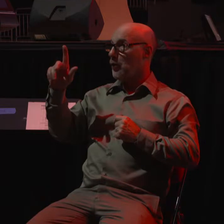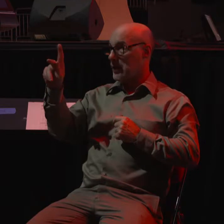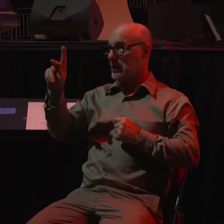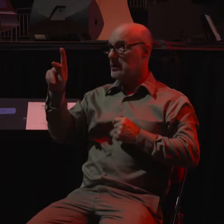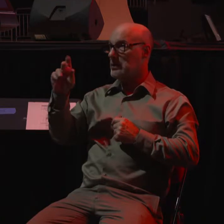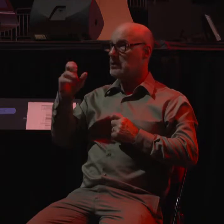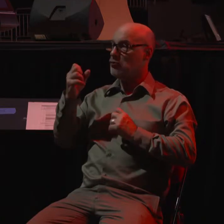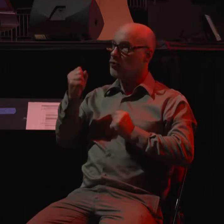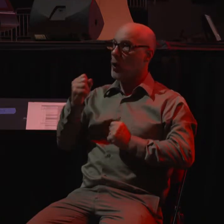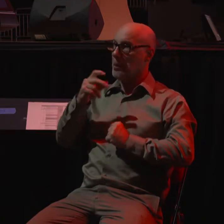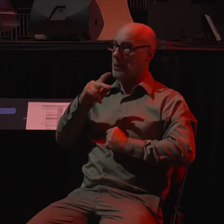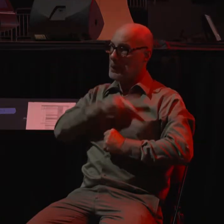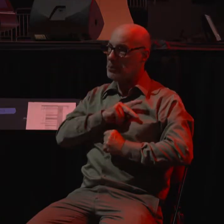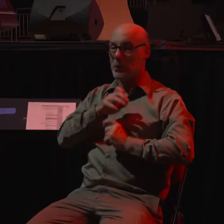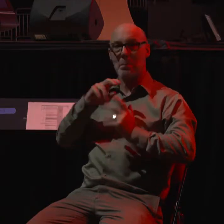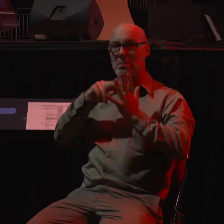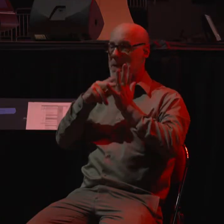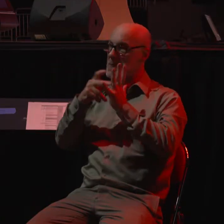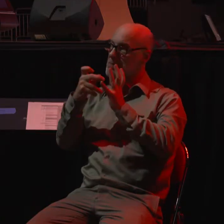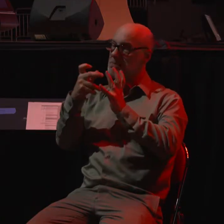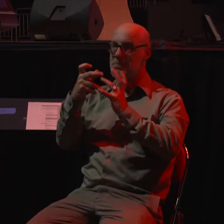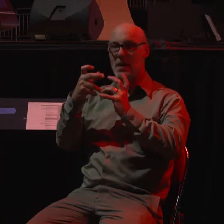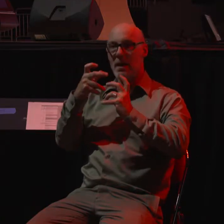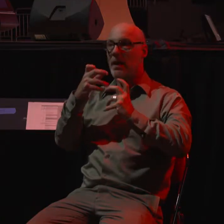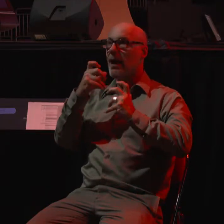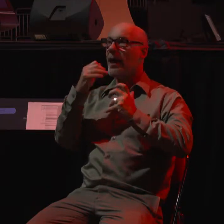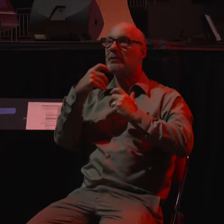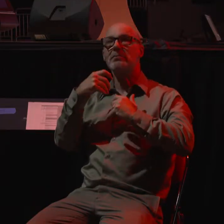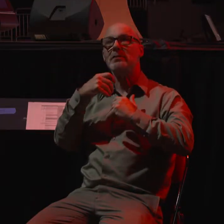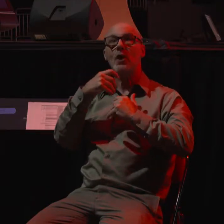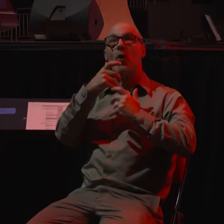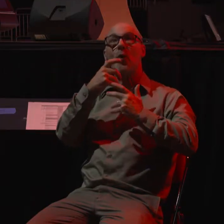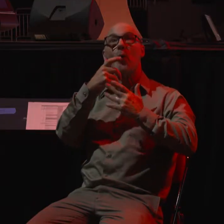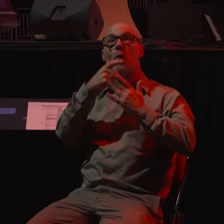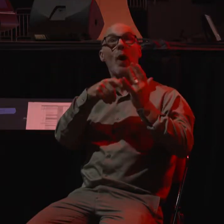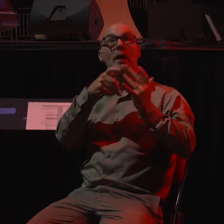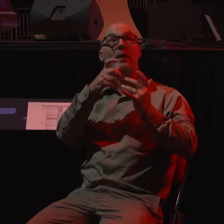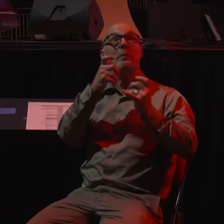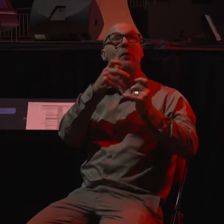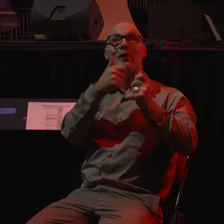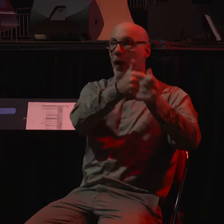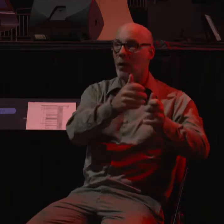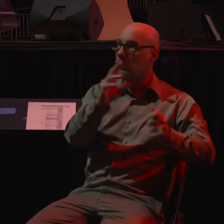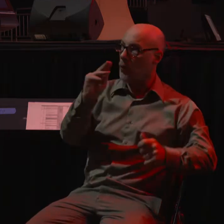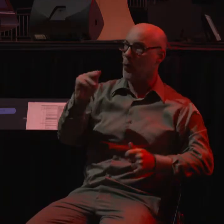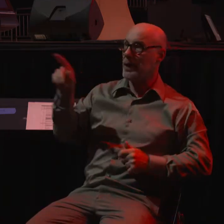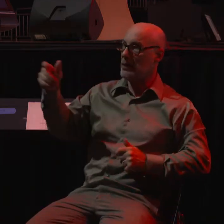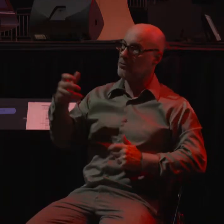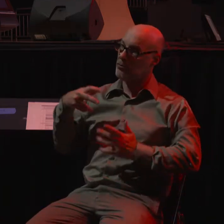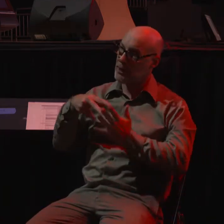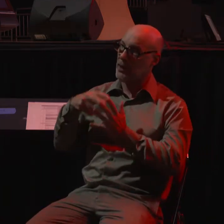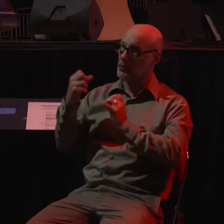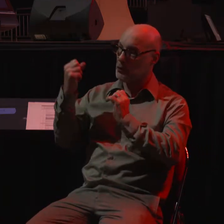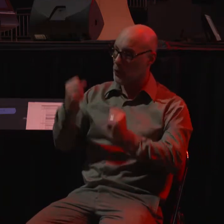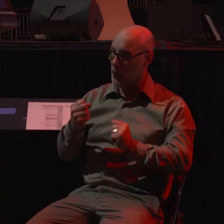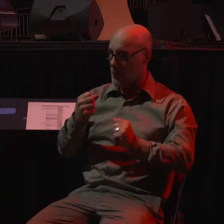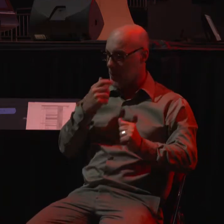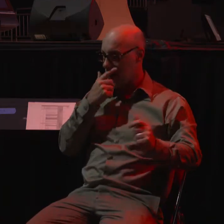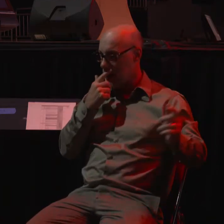wind was blowing. That's right. HB, you were going to get in there? Yeah, he took what I was going to say. That,